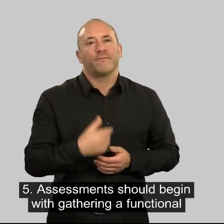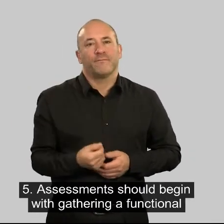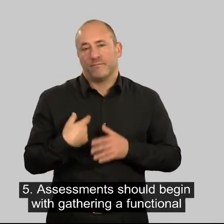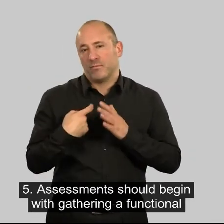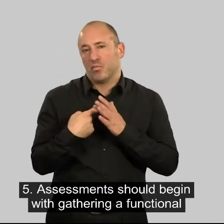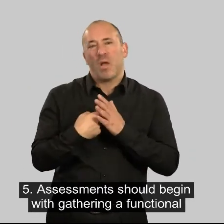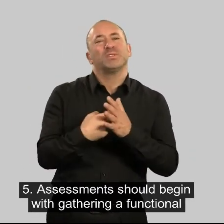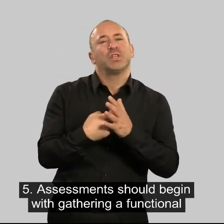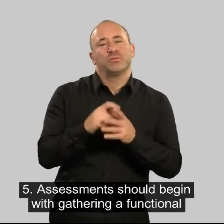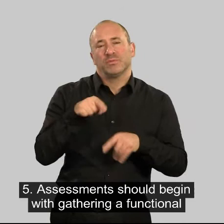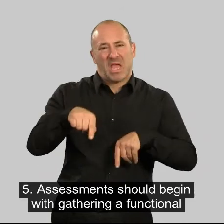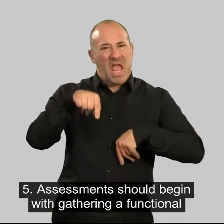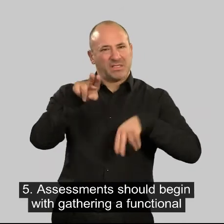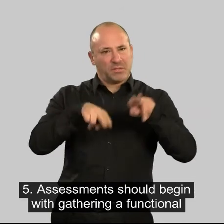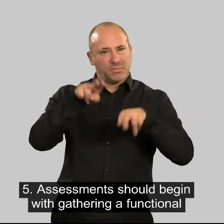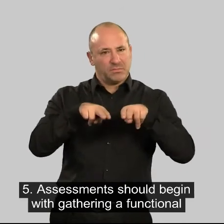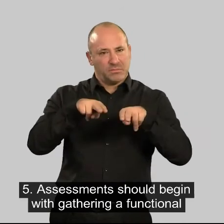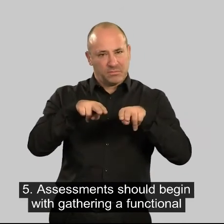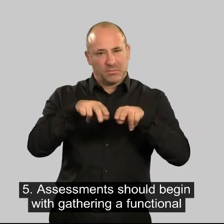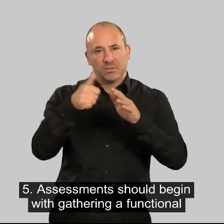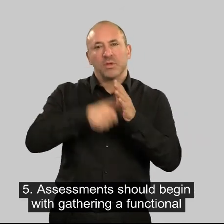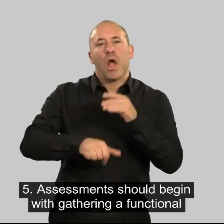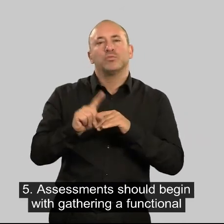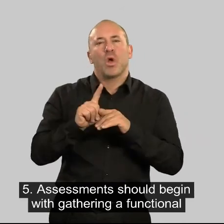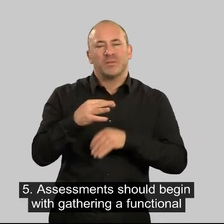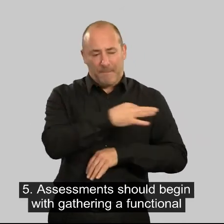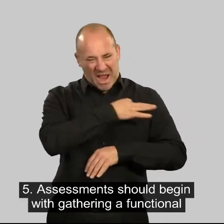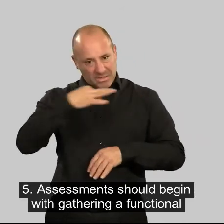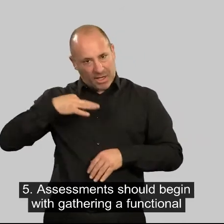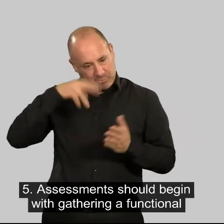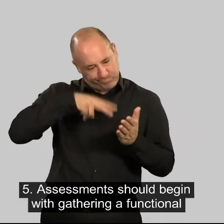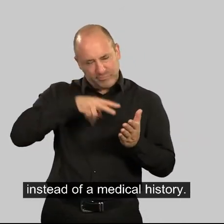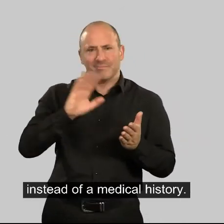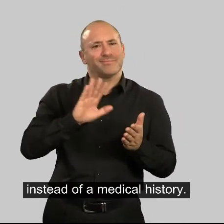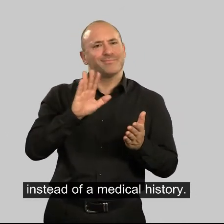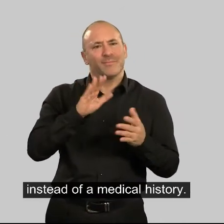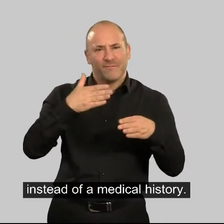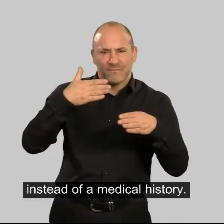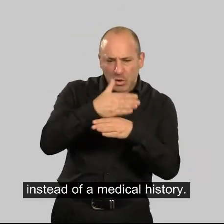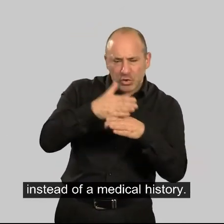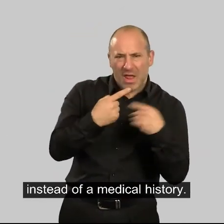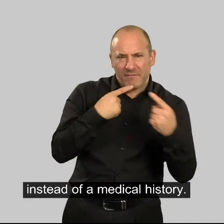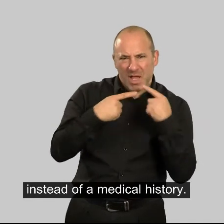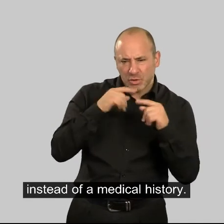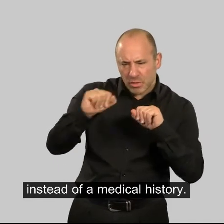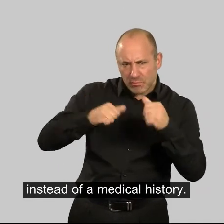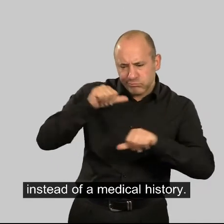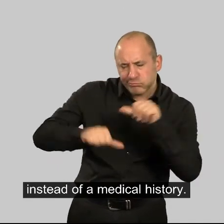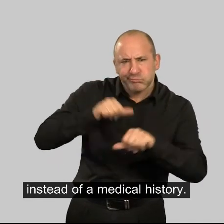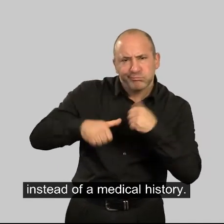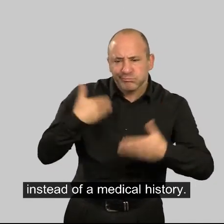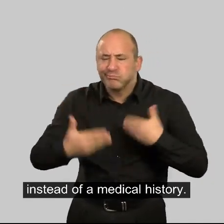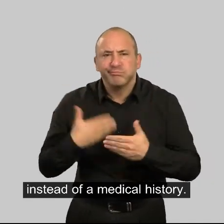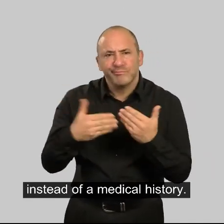5. Assessments should begin with gathering a functional instead of a medical history.